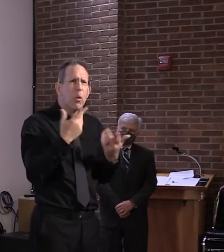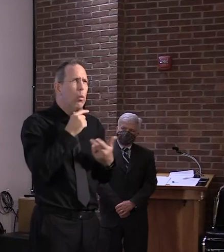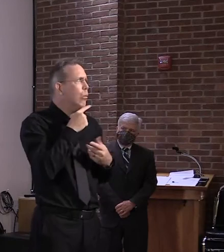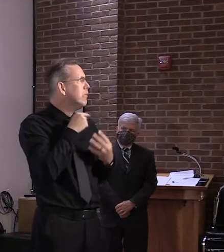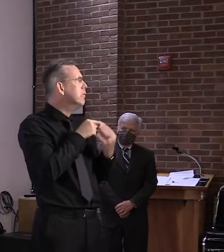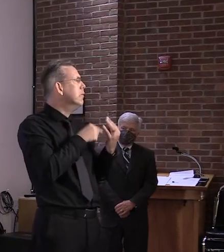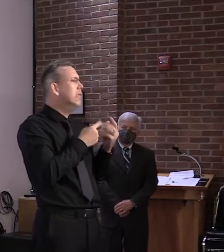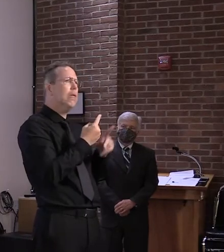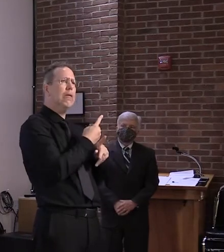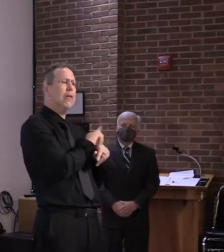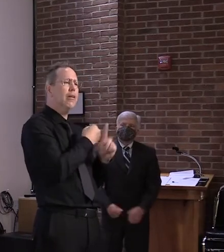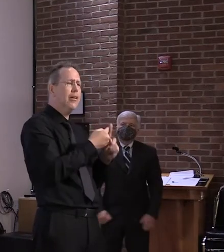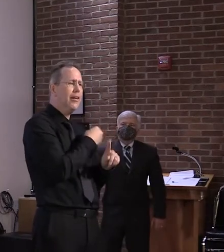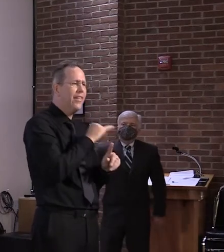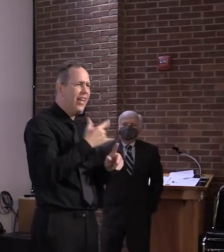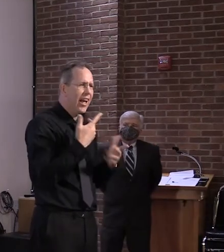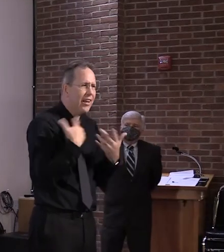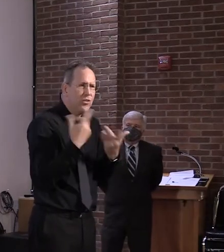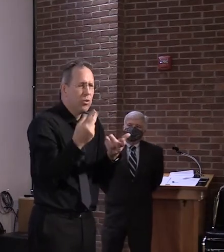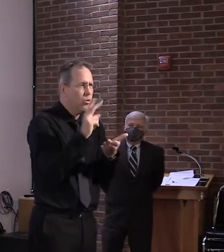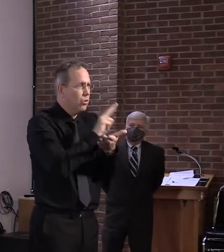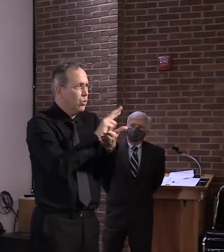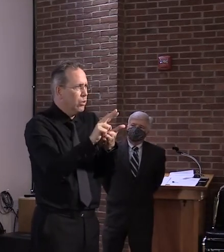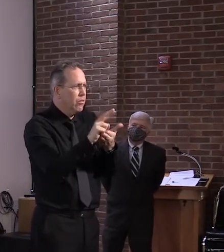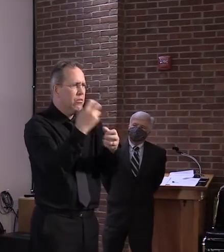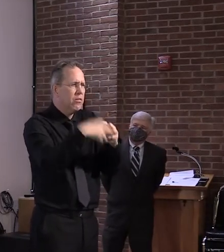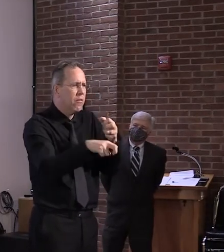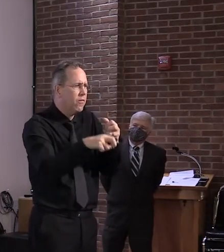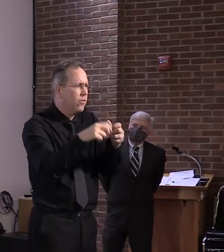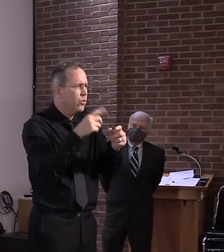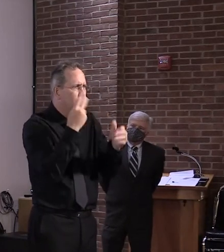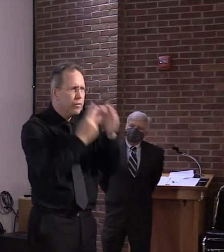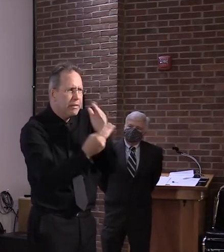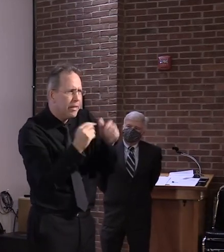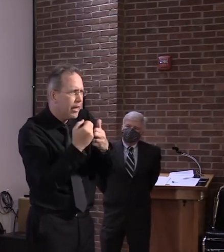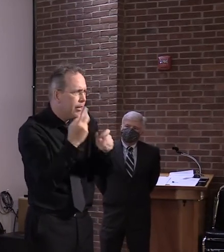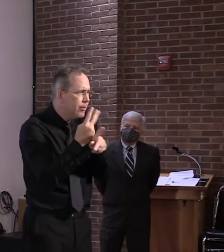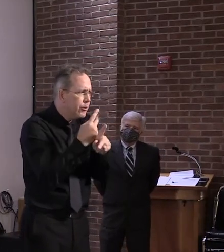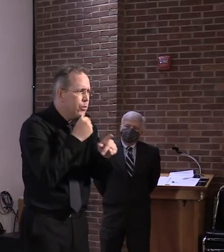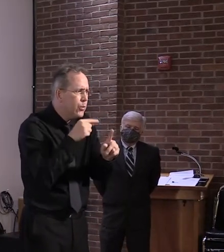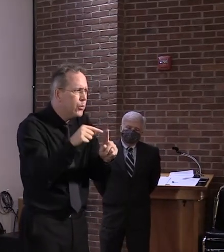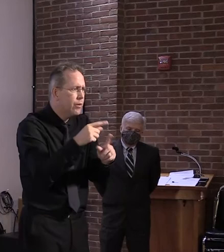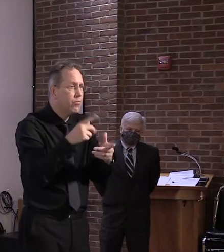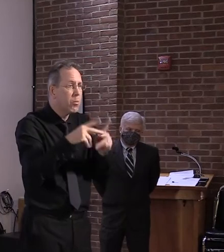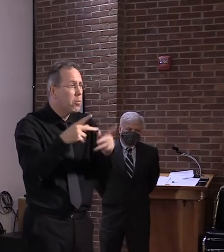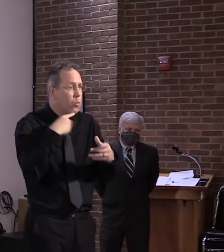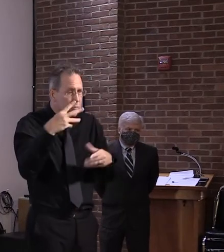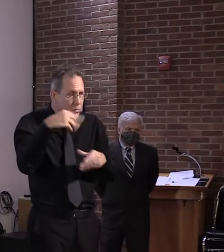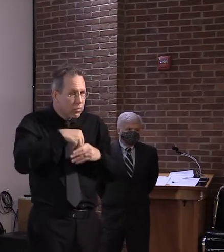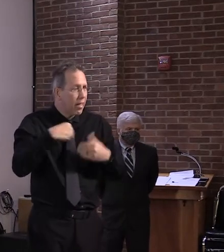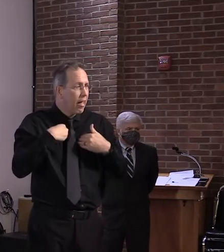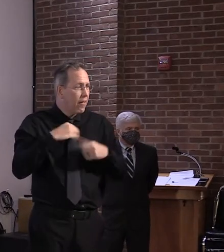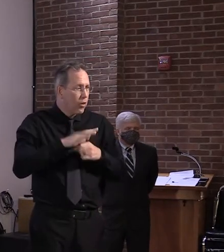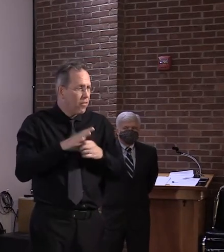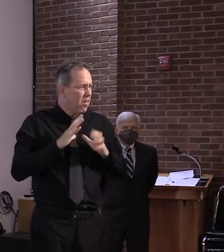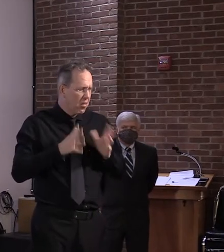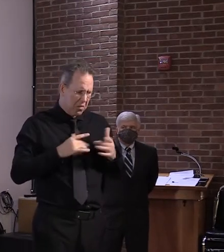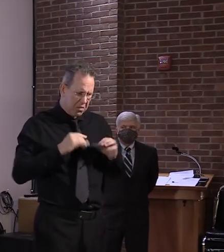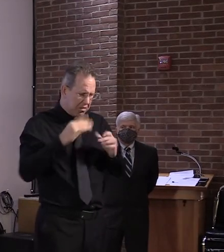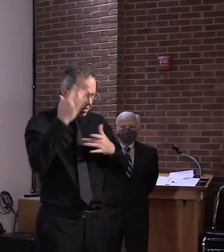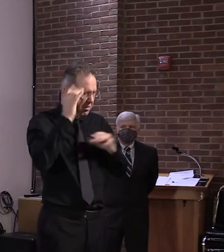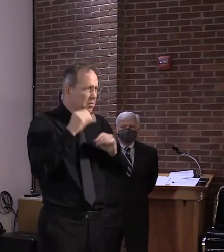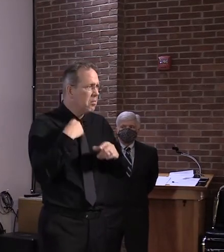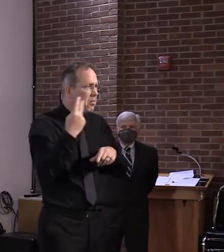within the first 5 to 7 days, but we go out to 14 days because sometimes that's what it takes.